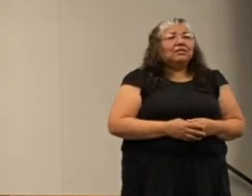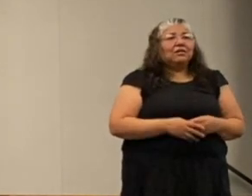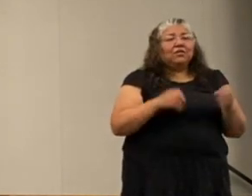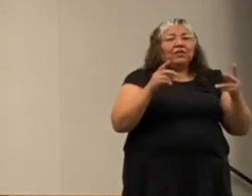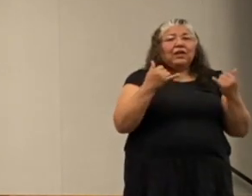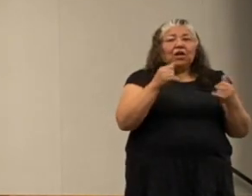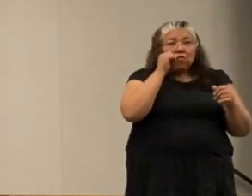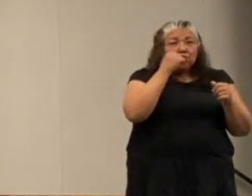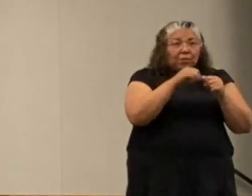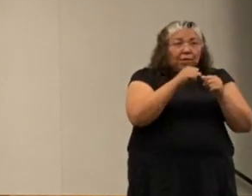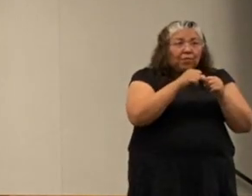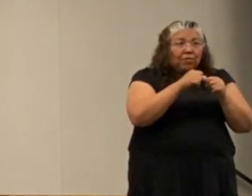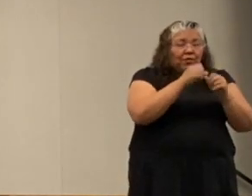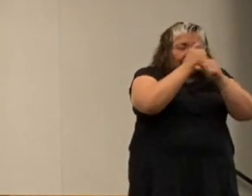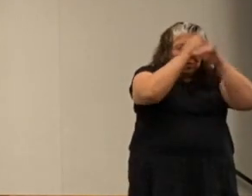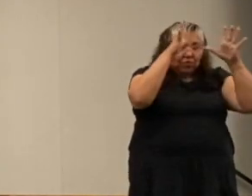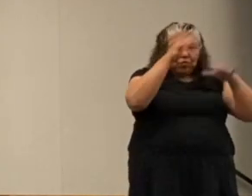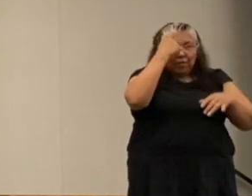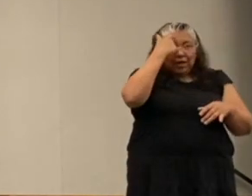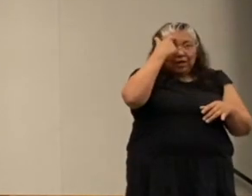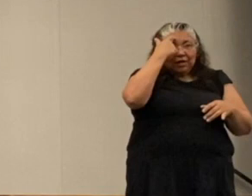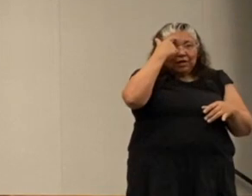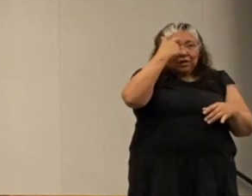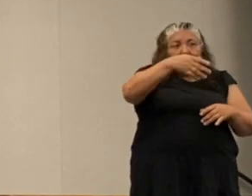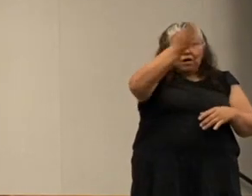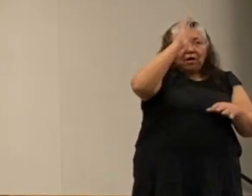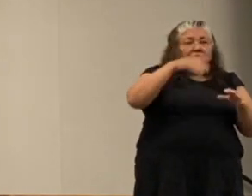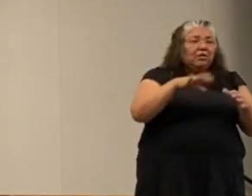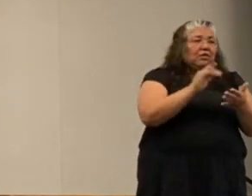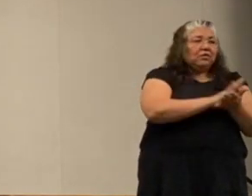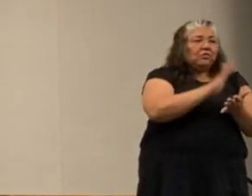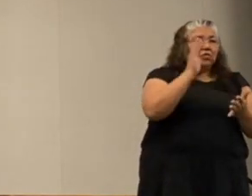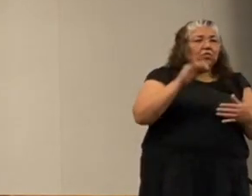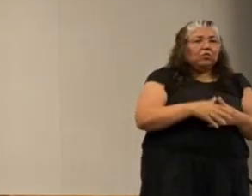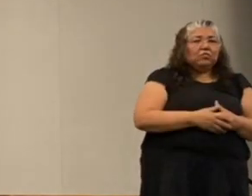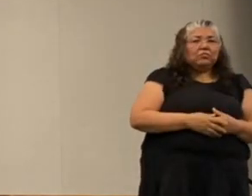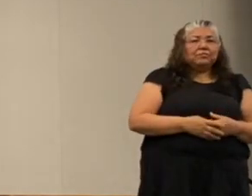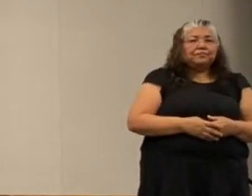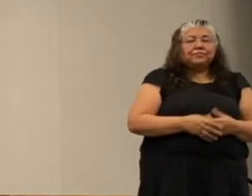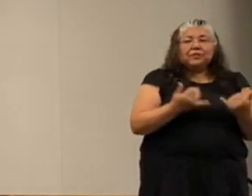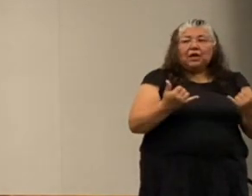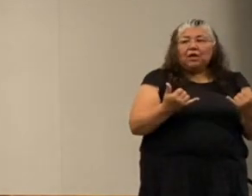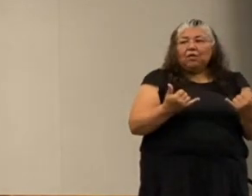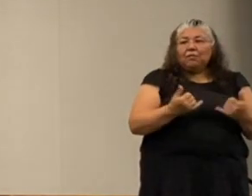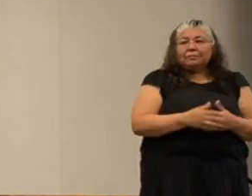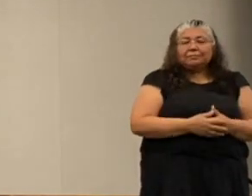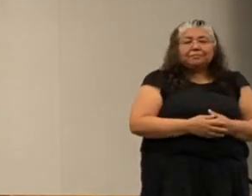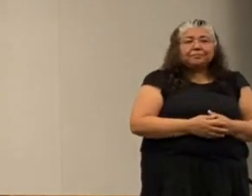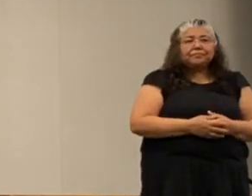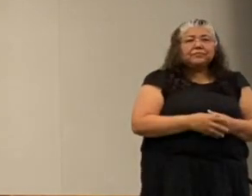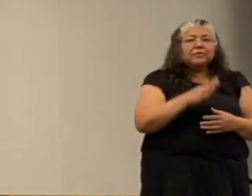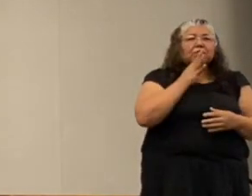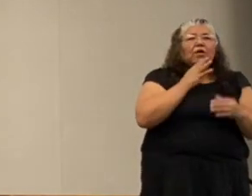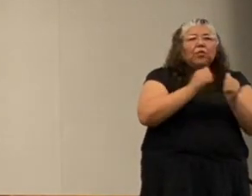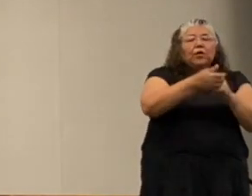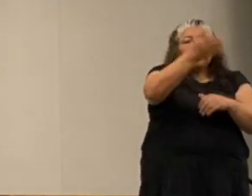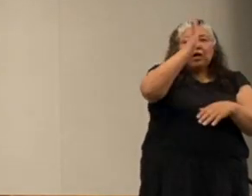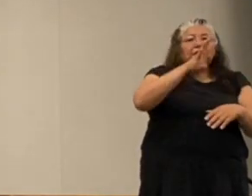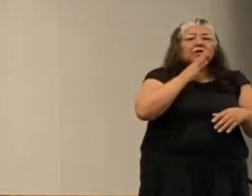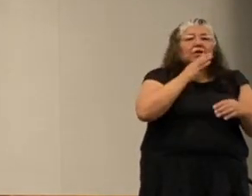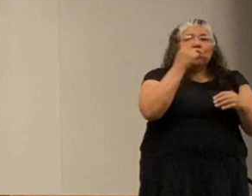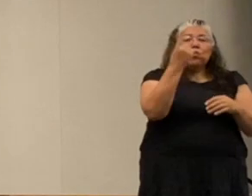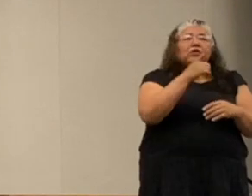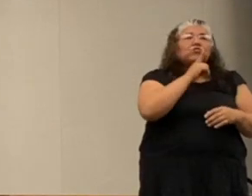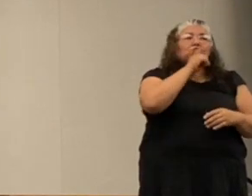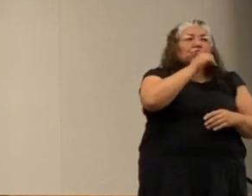now remember, picture in your mind, God in his glory. Moses, their leader, is talking to God. And he's talking to God. He's talking to the one